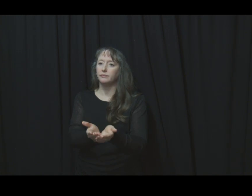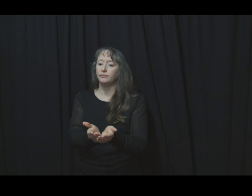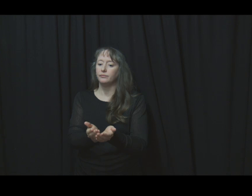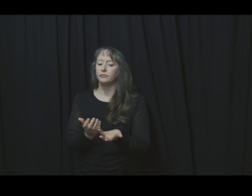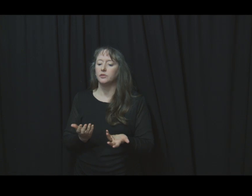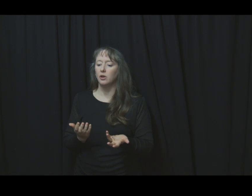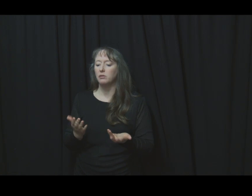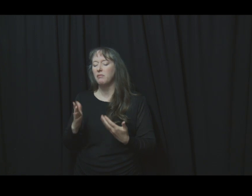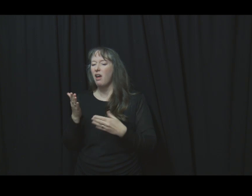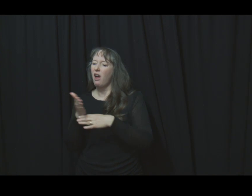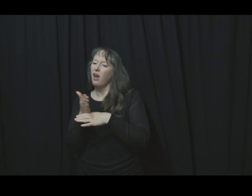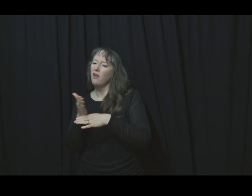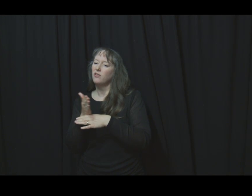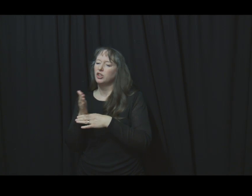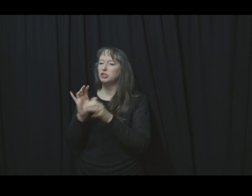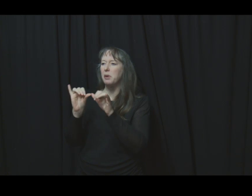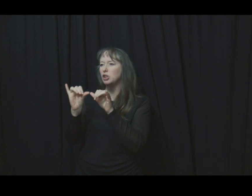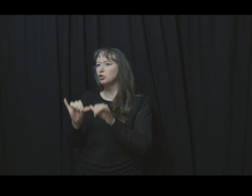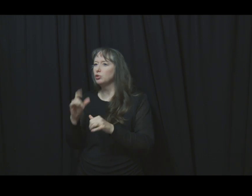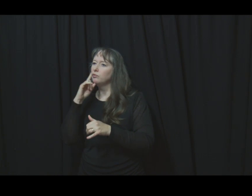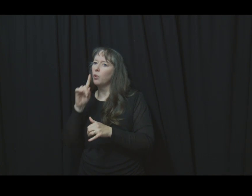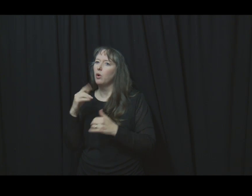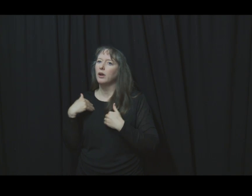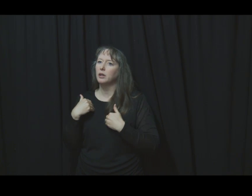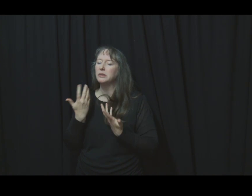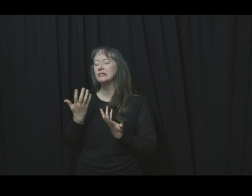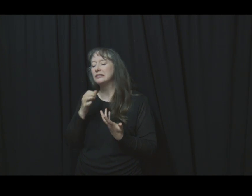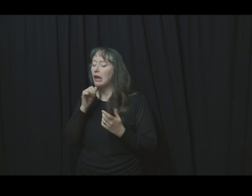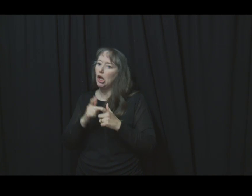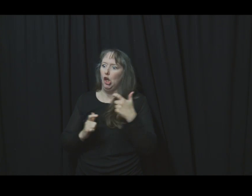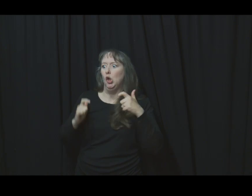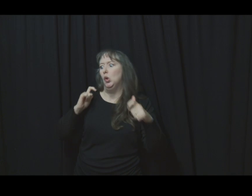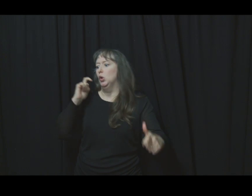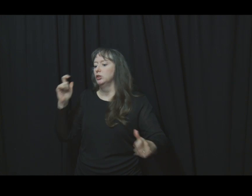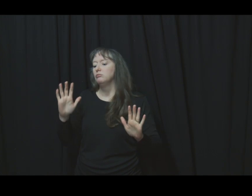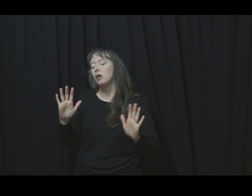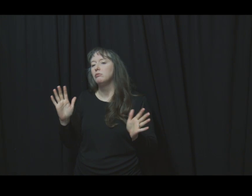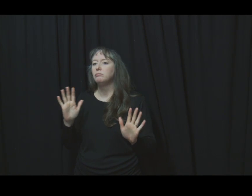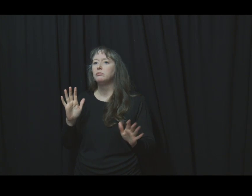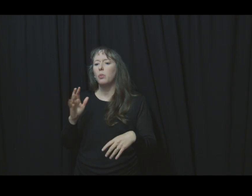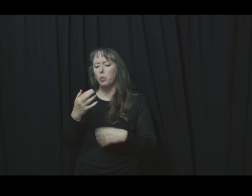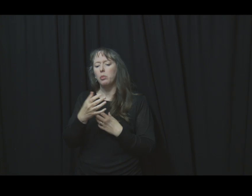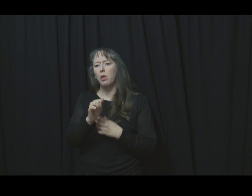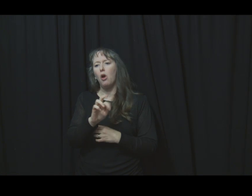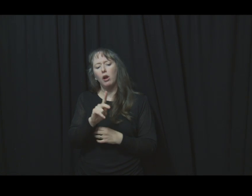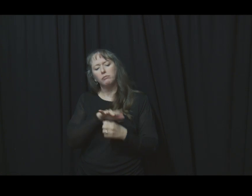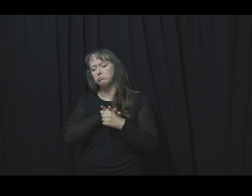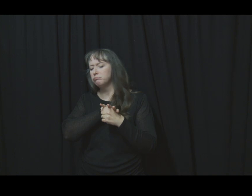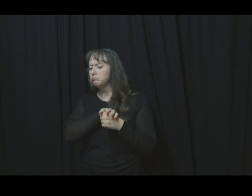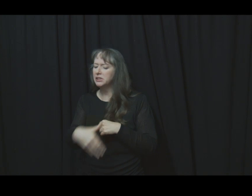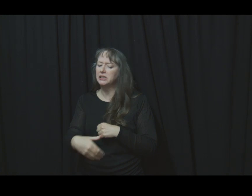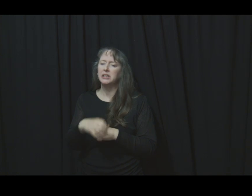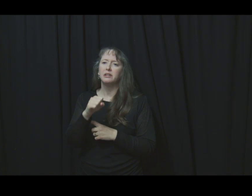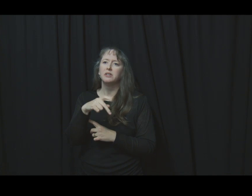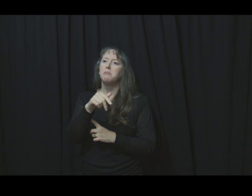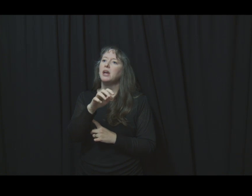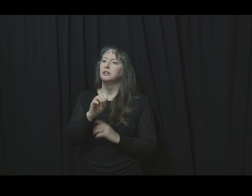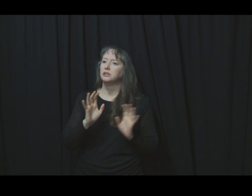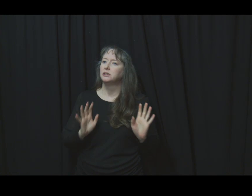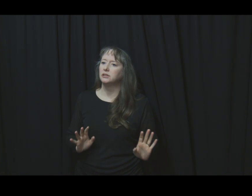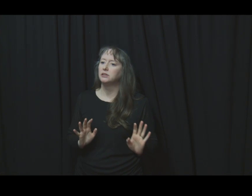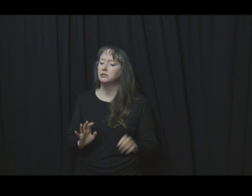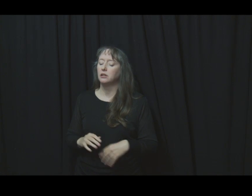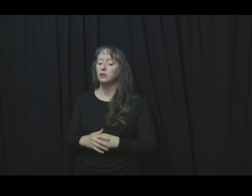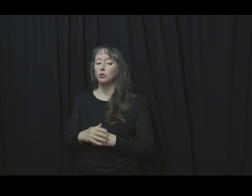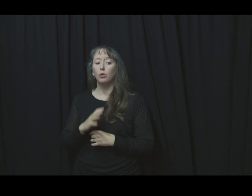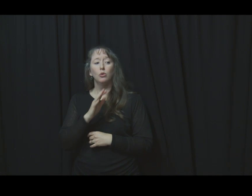not that big. So, there was plenty of room on the Ark. I also believe that a lot of what you were saying was really